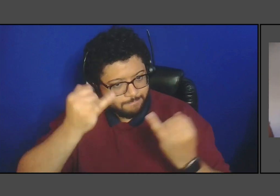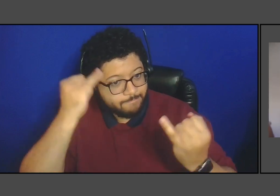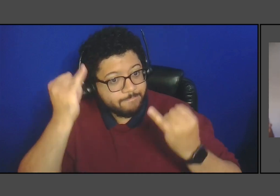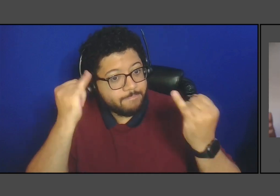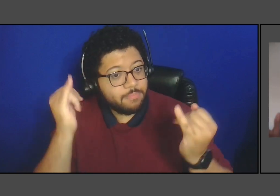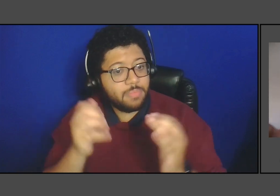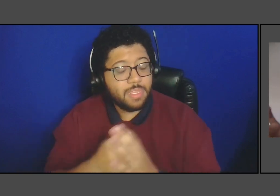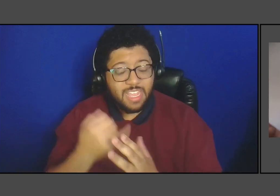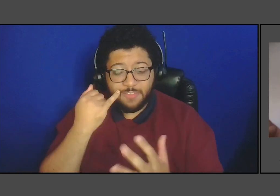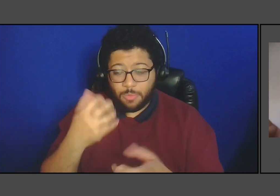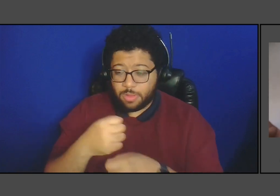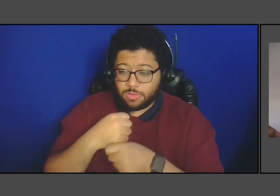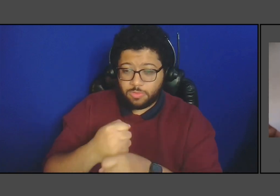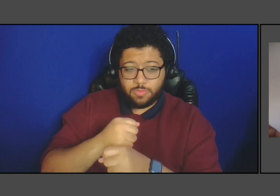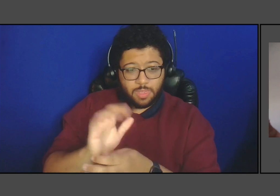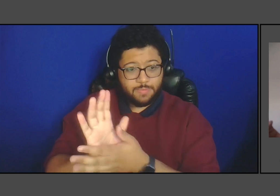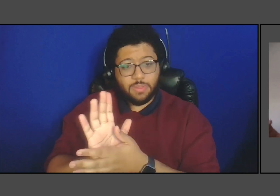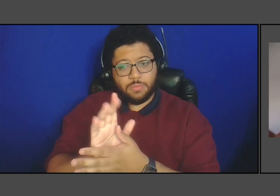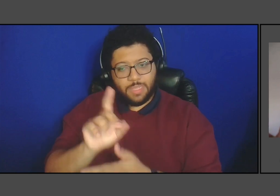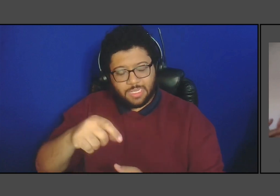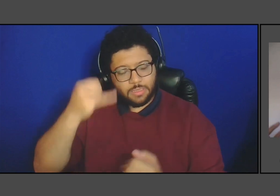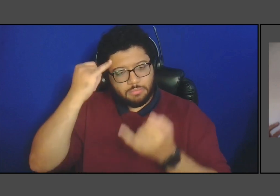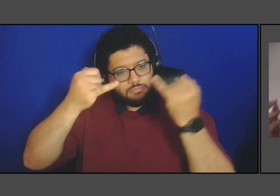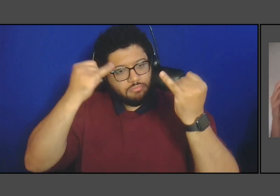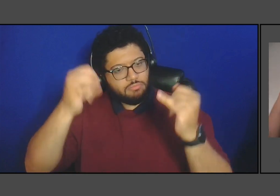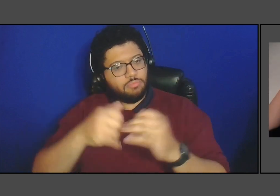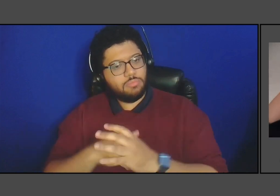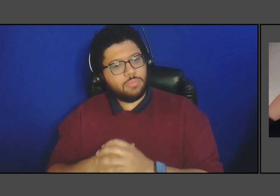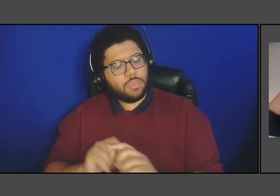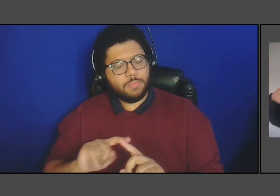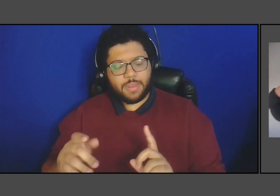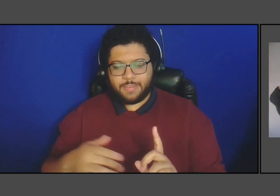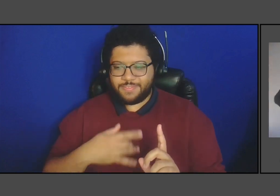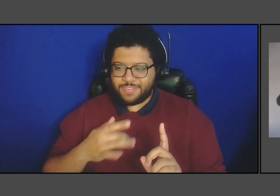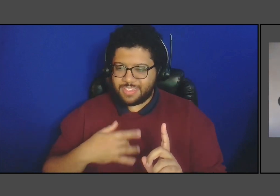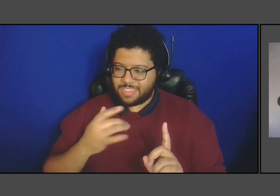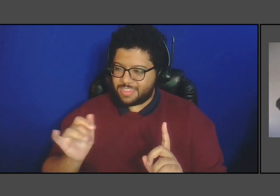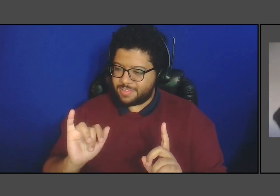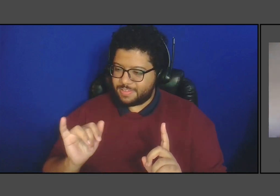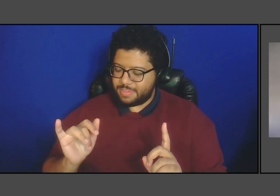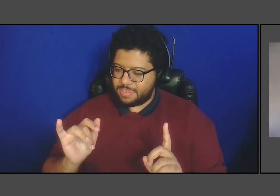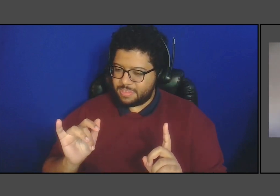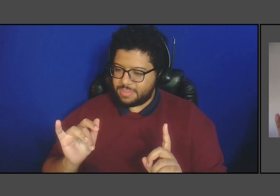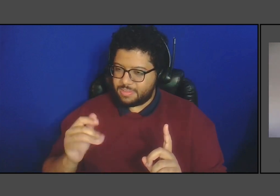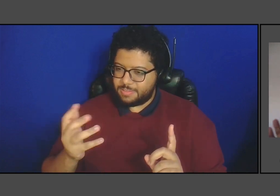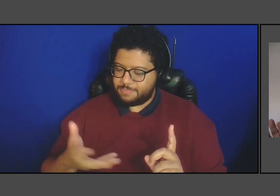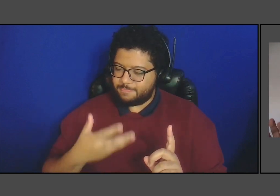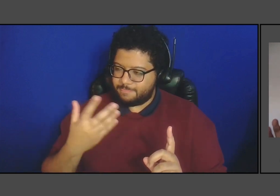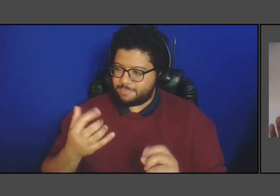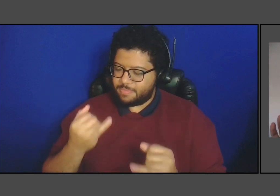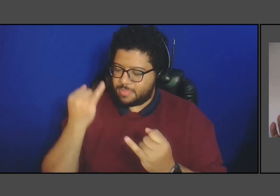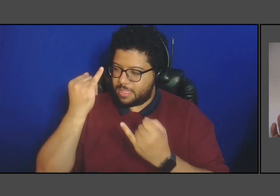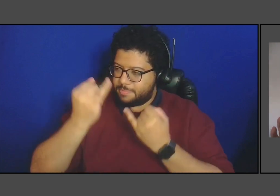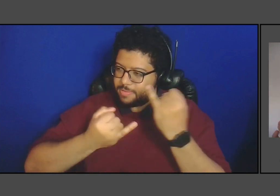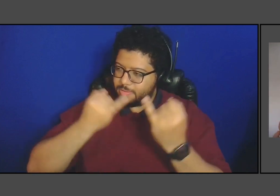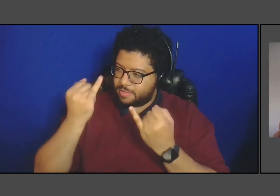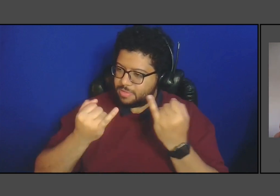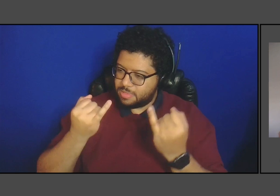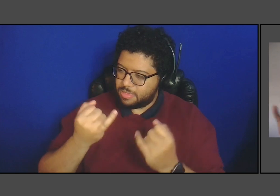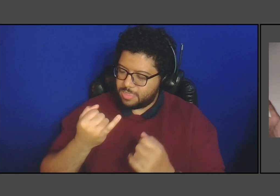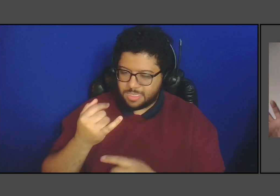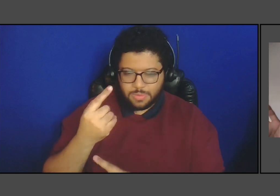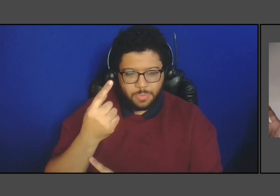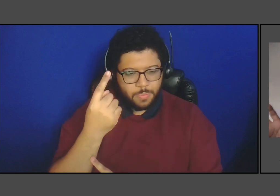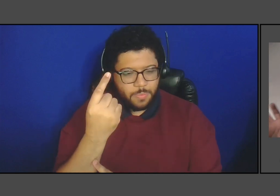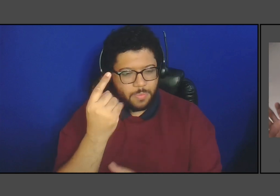films. But I feel like imagination is one part,